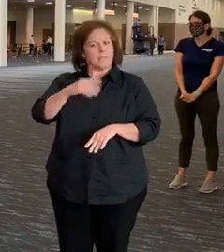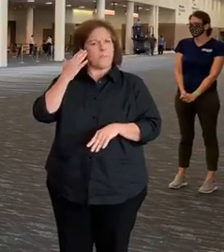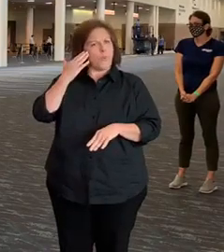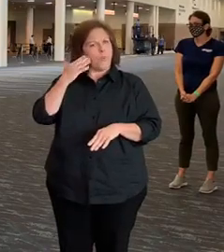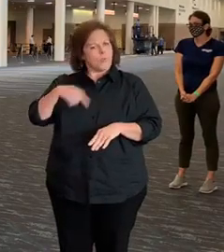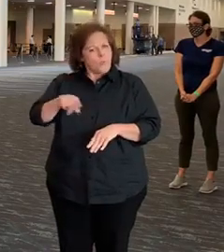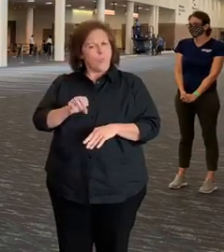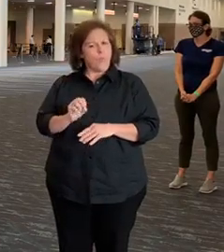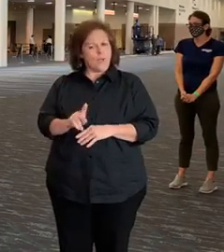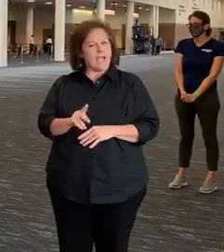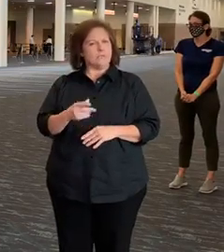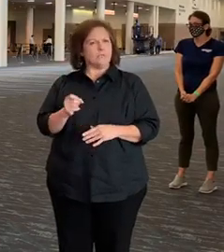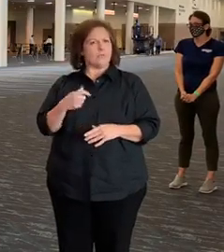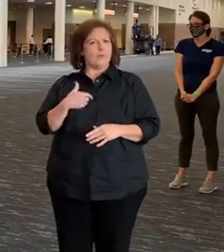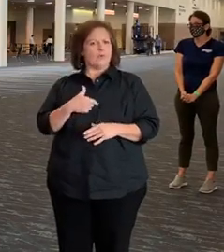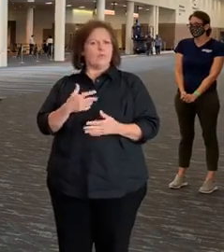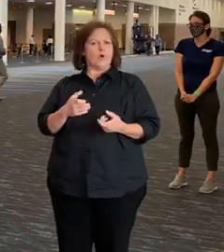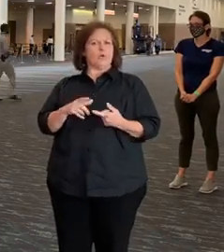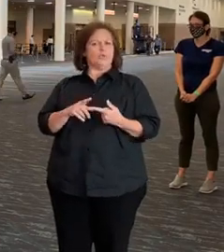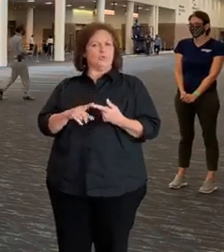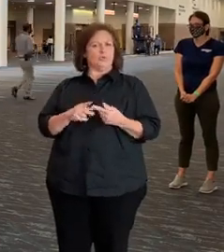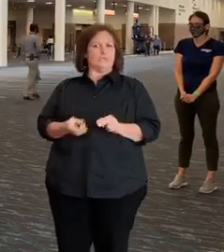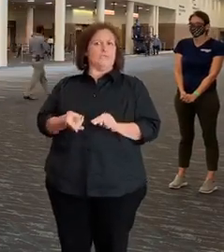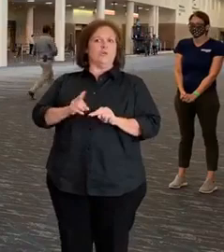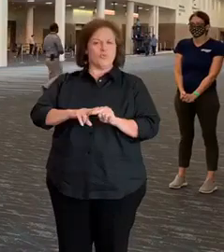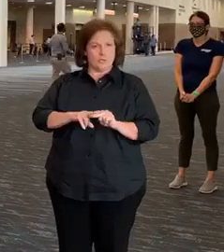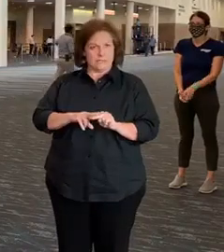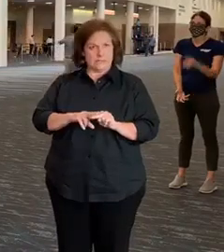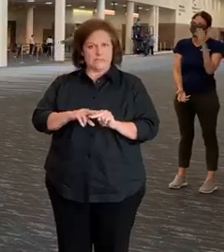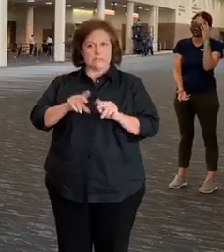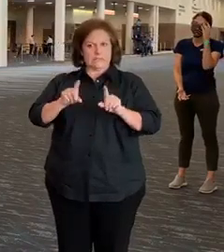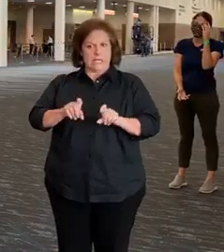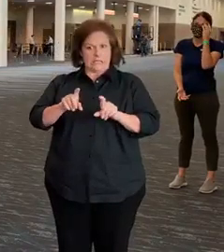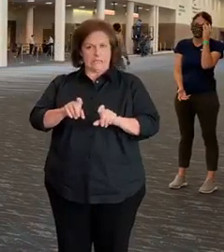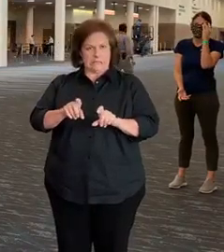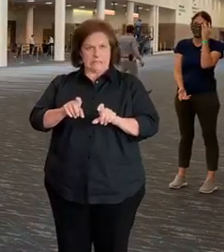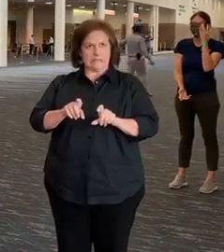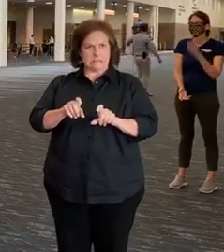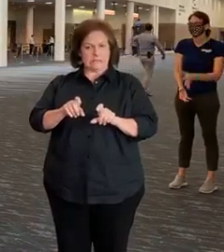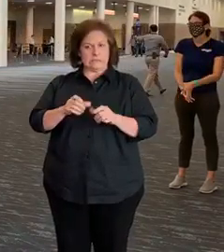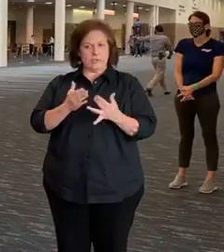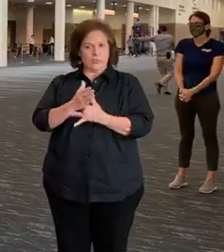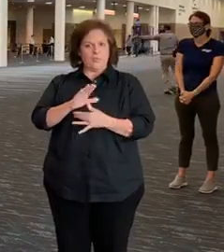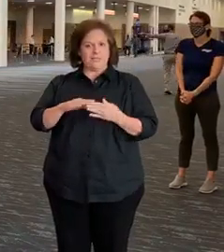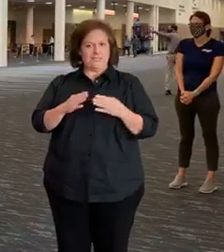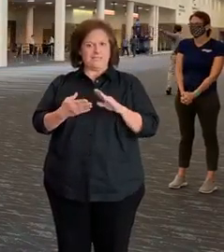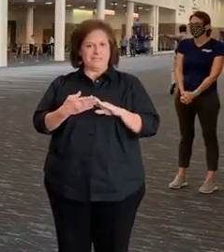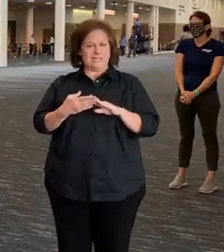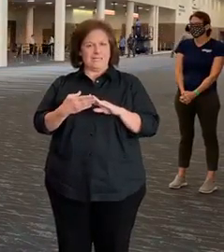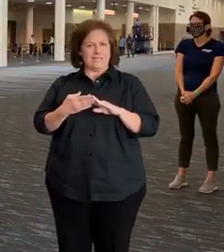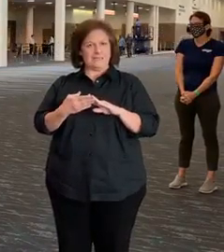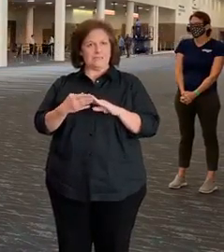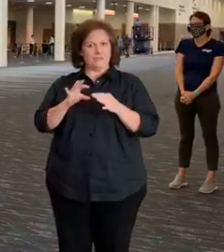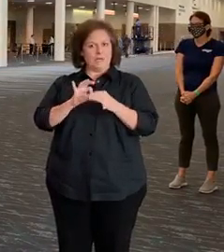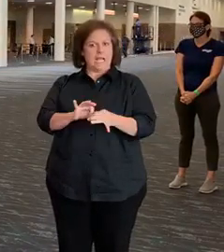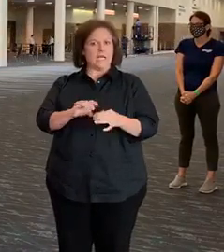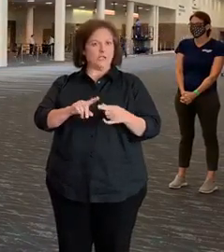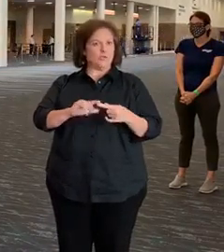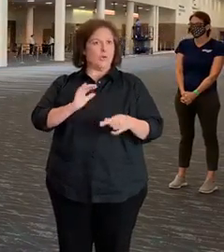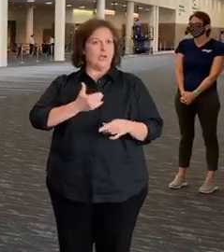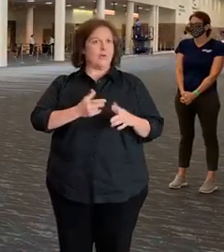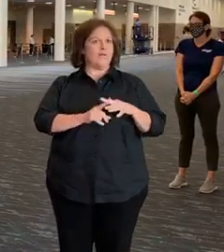And so we're wanting to increase, actually, the level of testing and the scale throughout the city as relates to